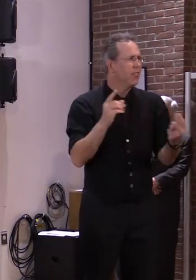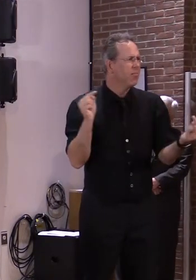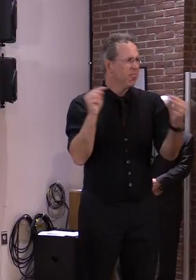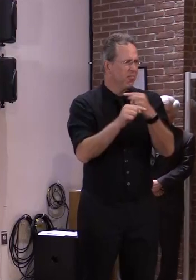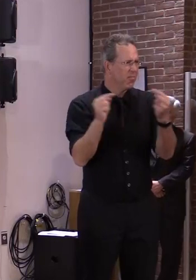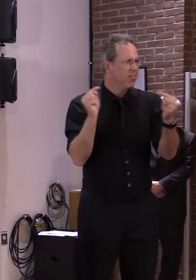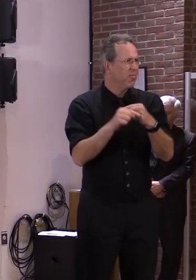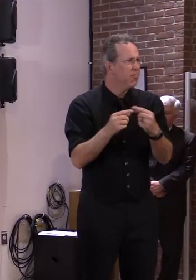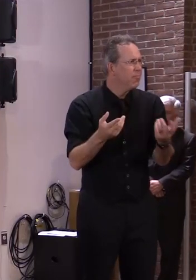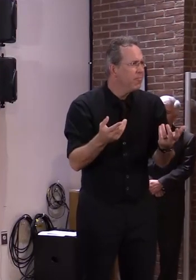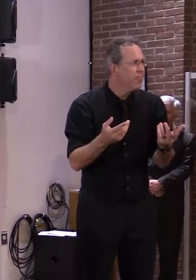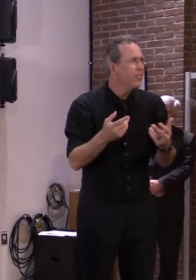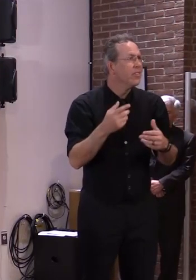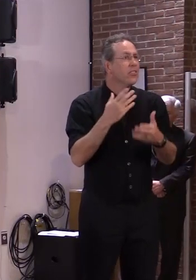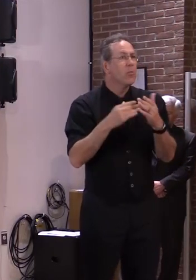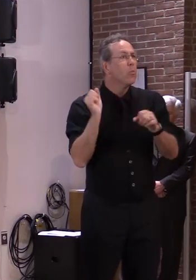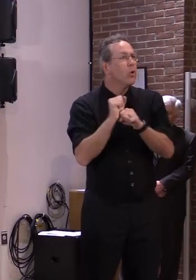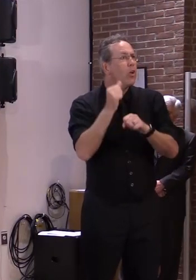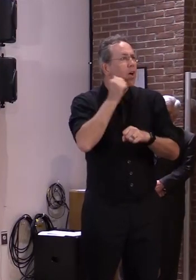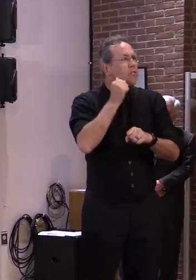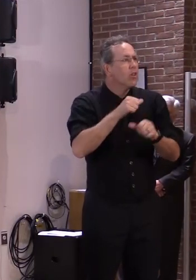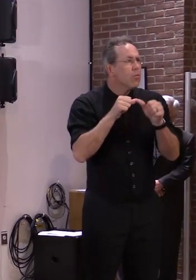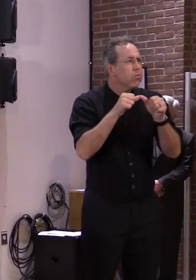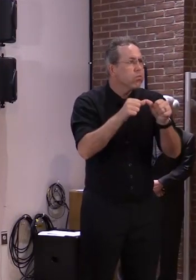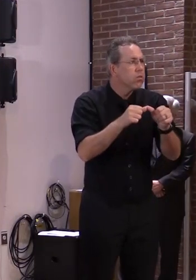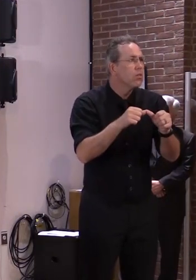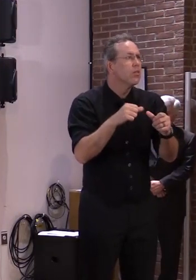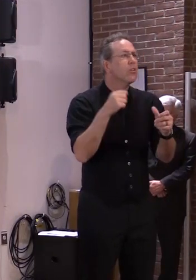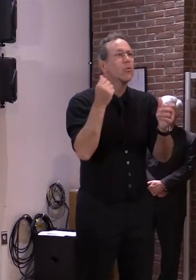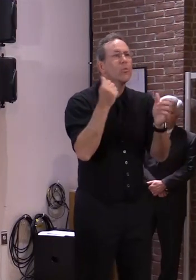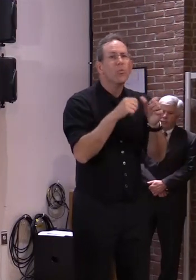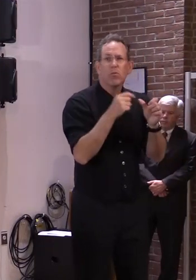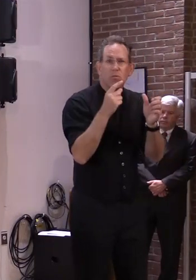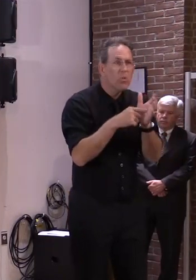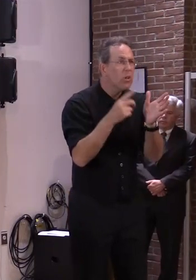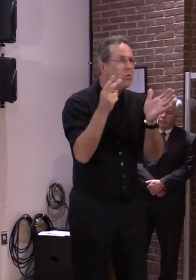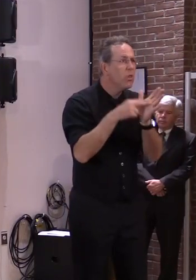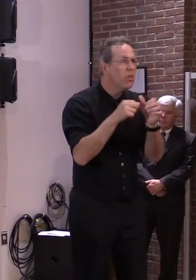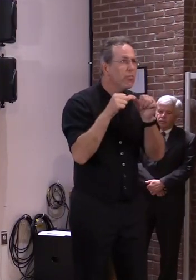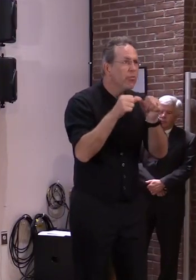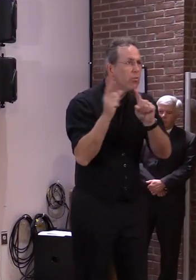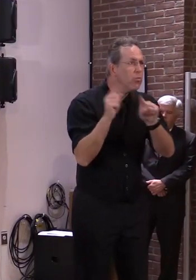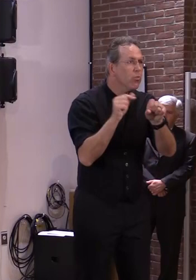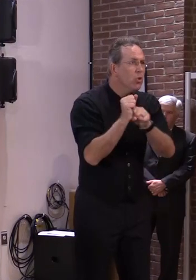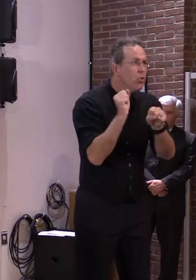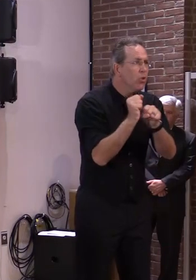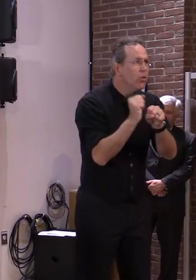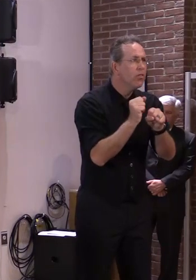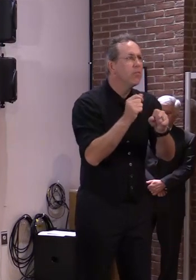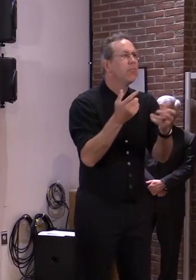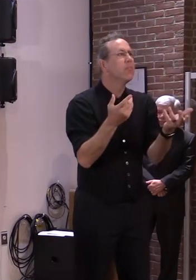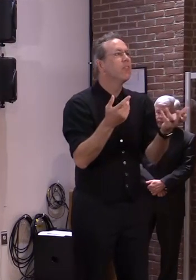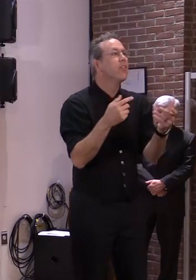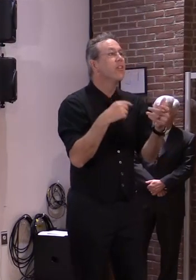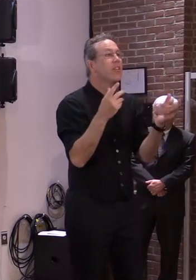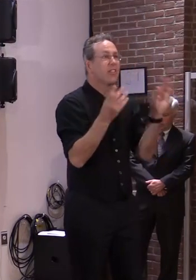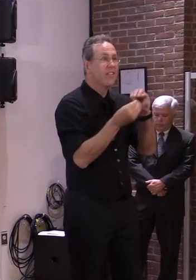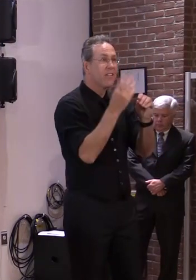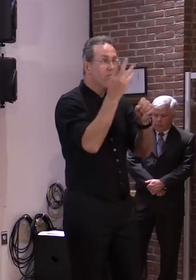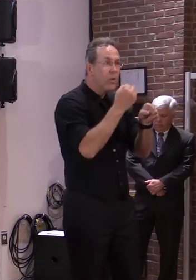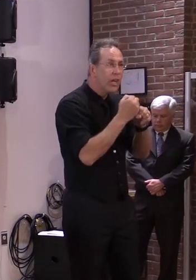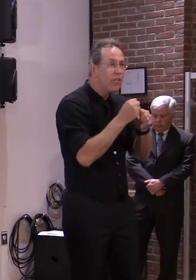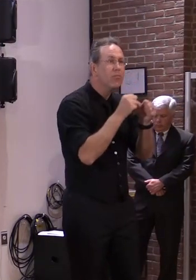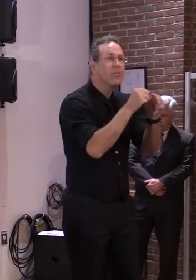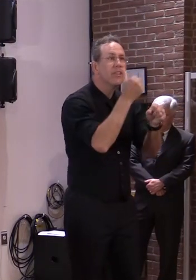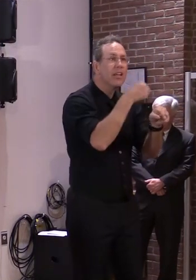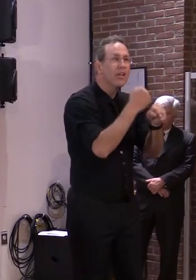couple thousand every single year. It's been 4 or 5 years. That's 10 to 12,000 people since then. We're